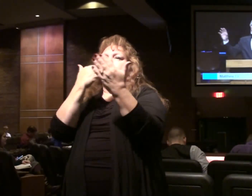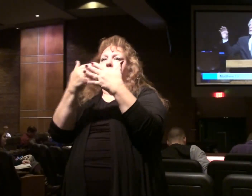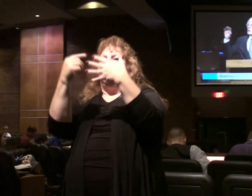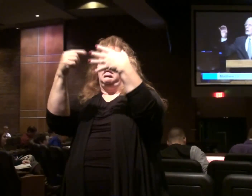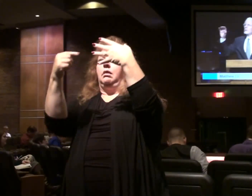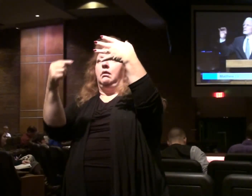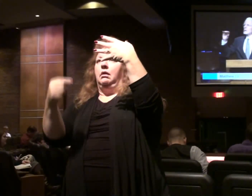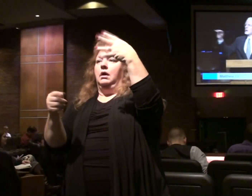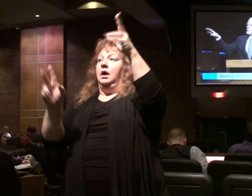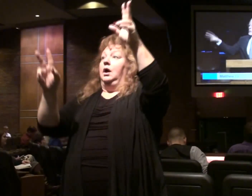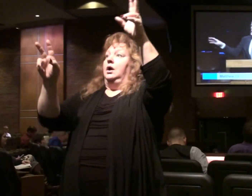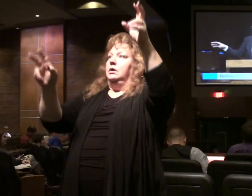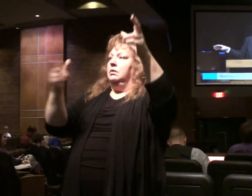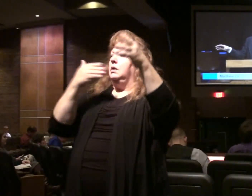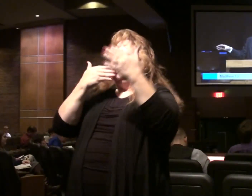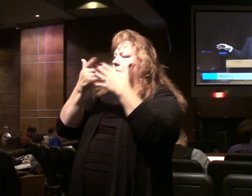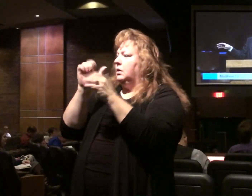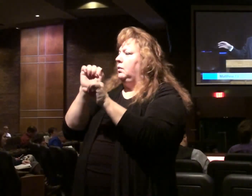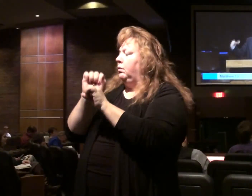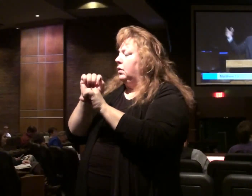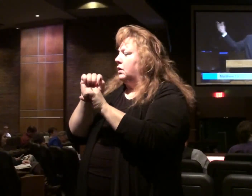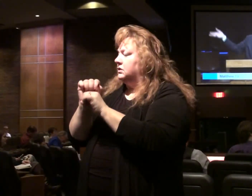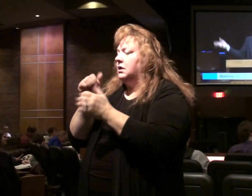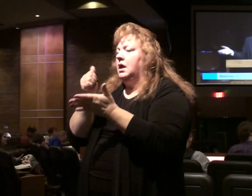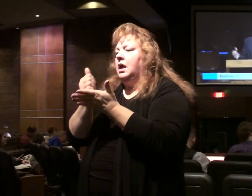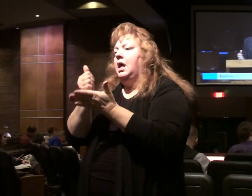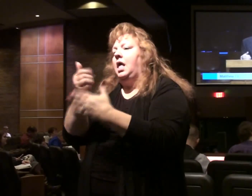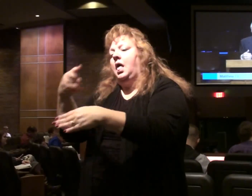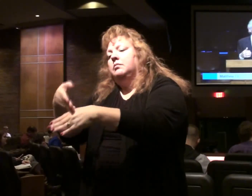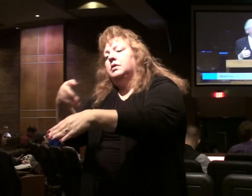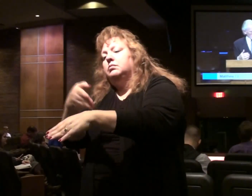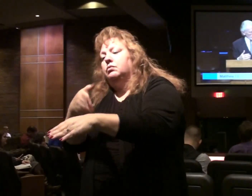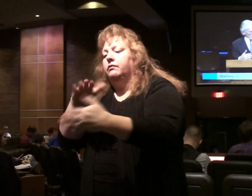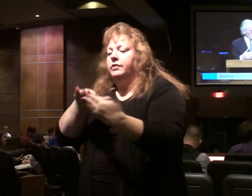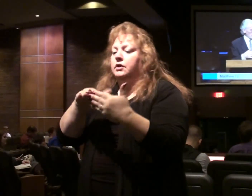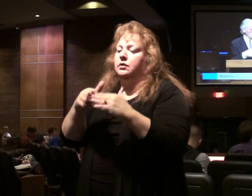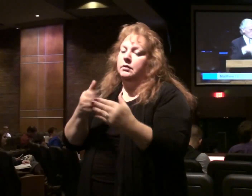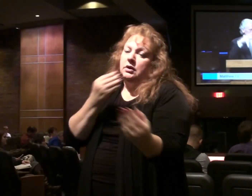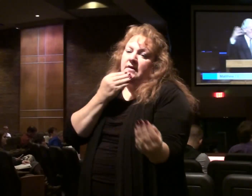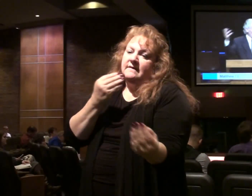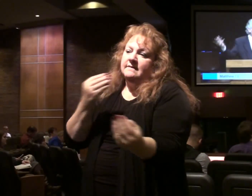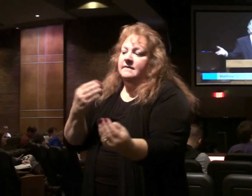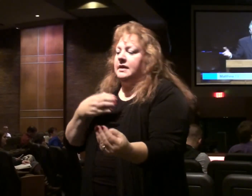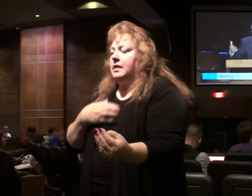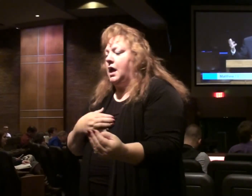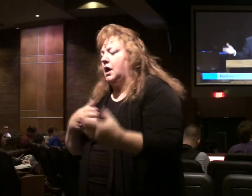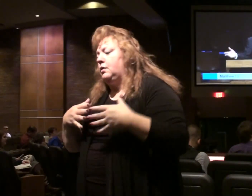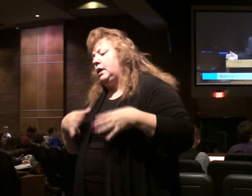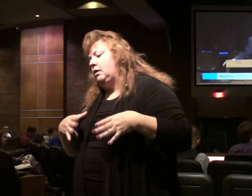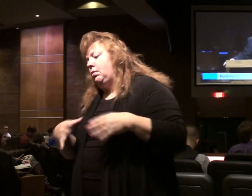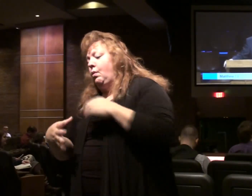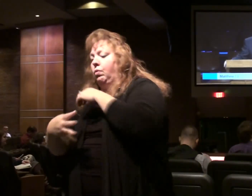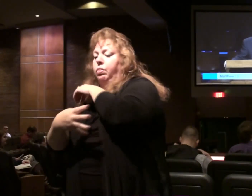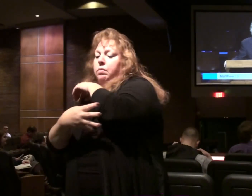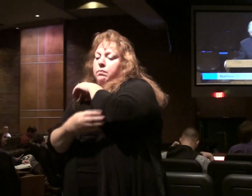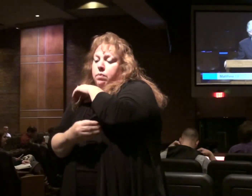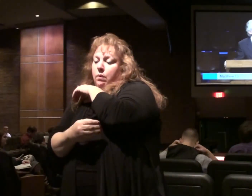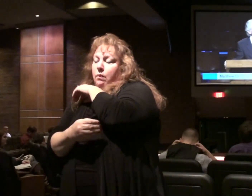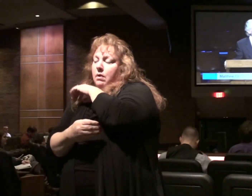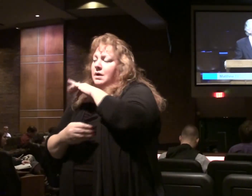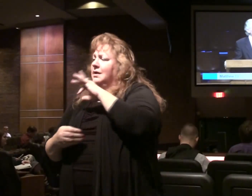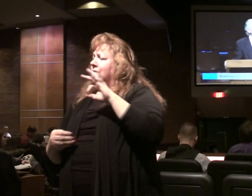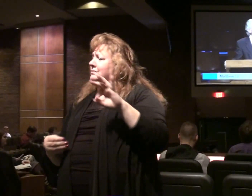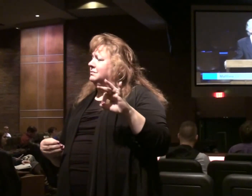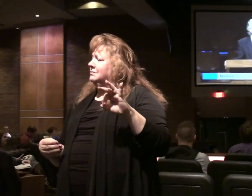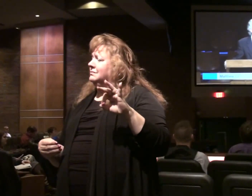things, quote, good works, helping to improve the community and feed the hungry and clothe the poor. In and of themselves,